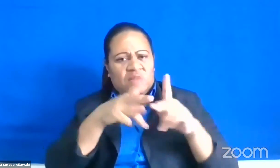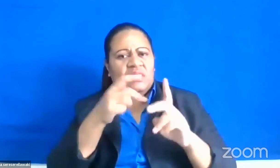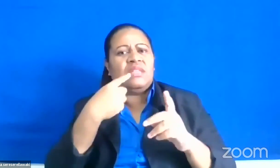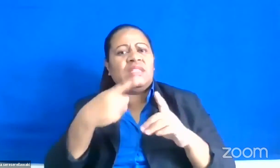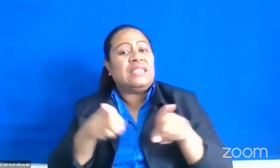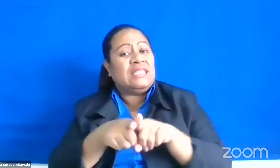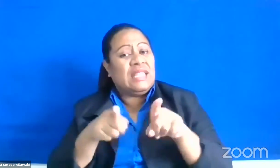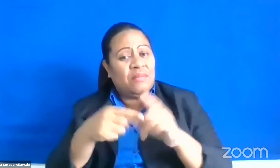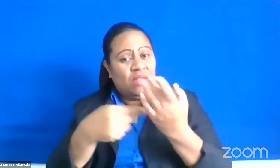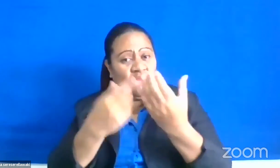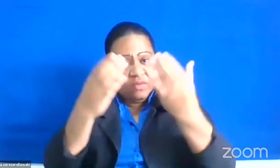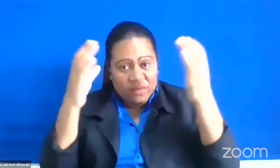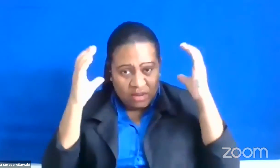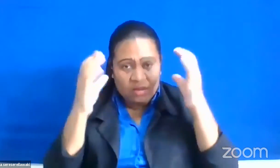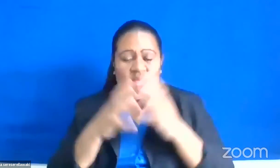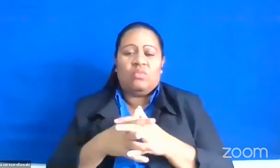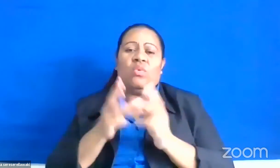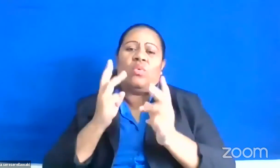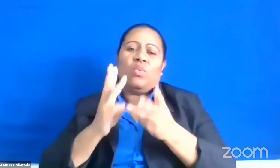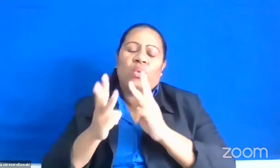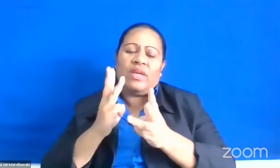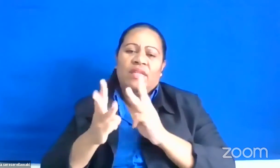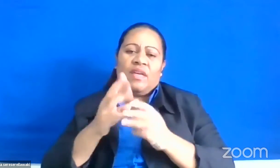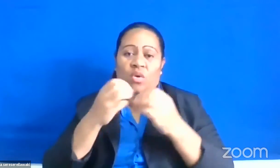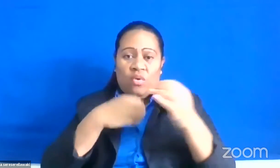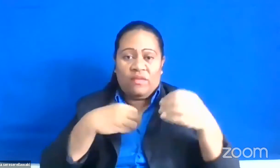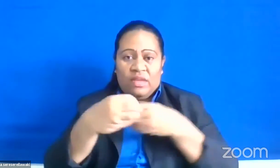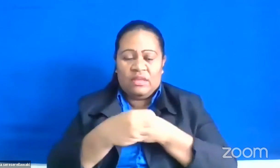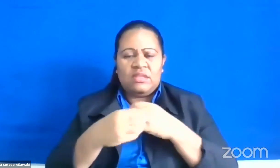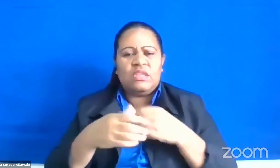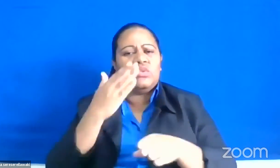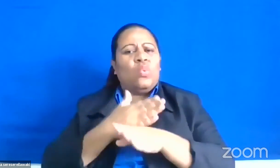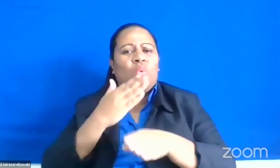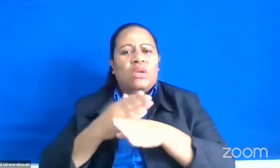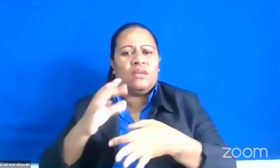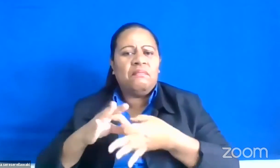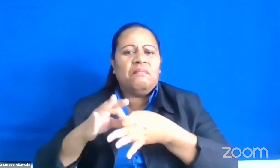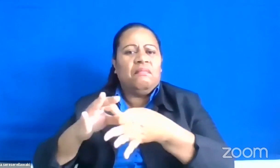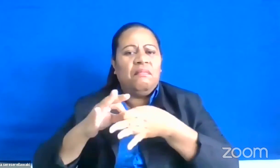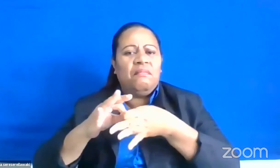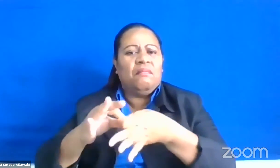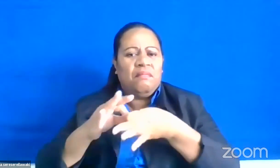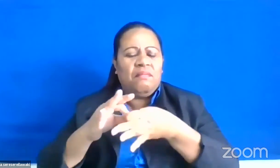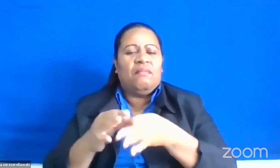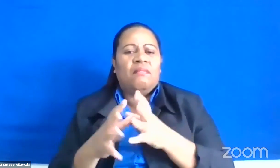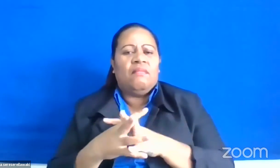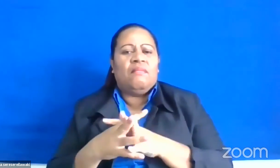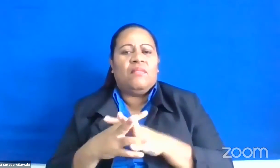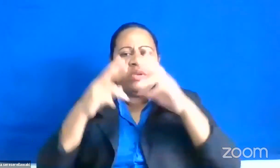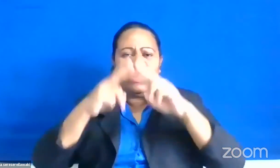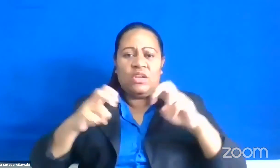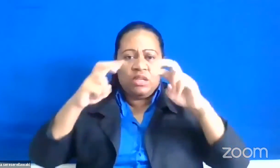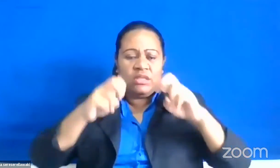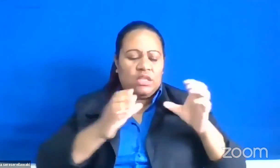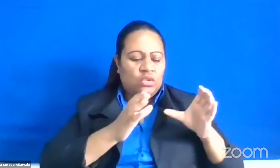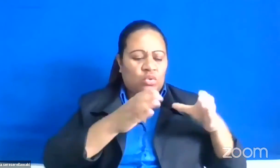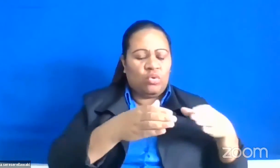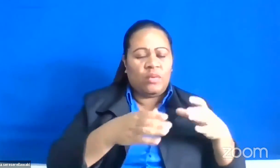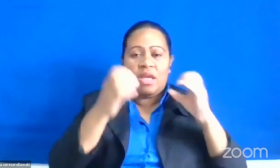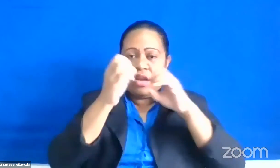tuvalu metrological office as well are working together with um research groups and organizations